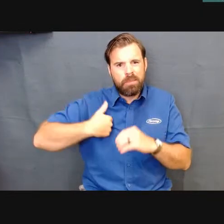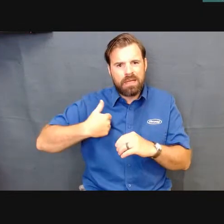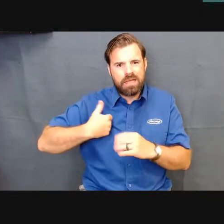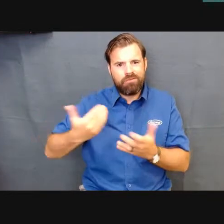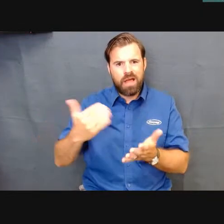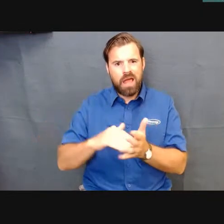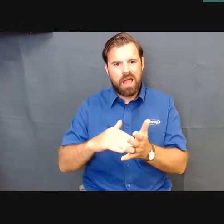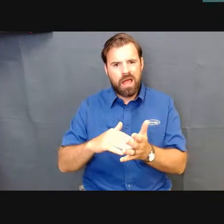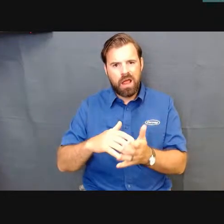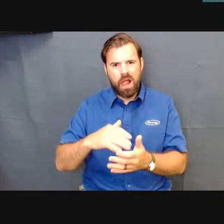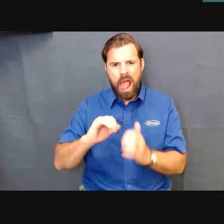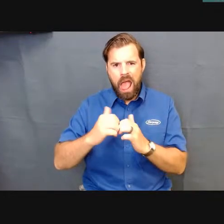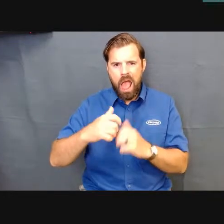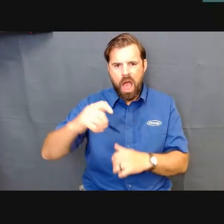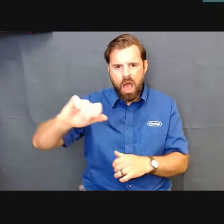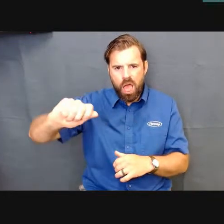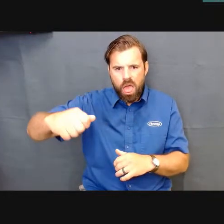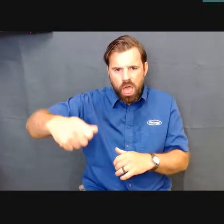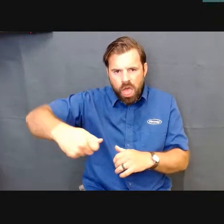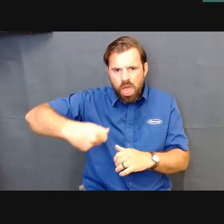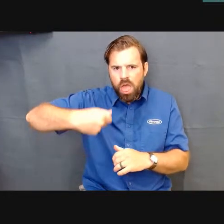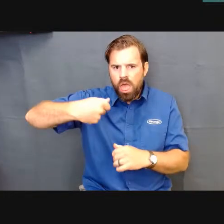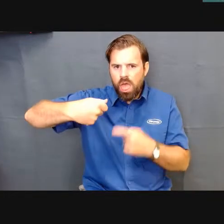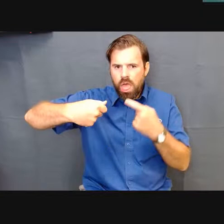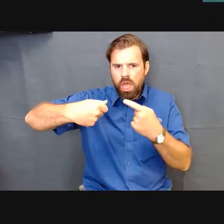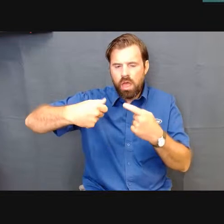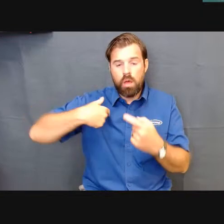fact, when I came home